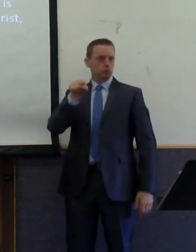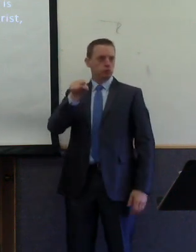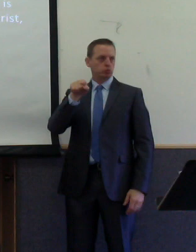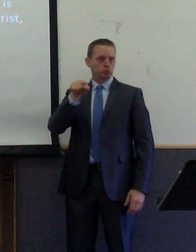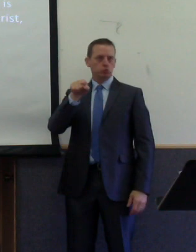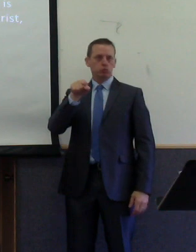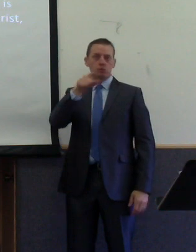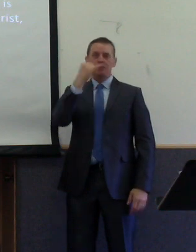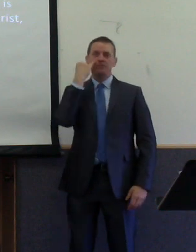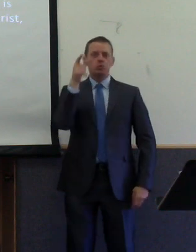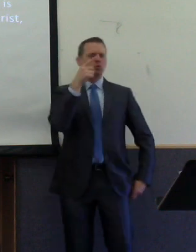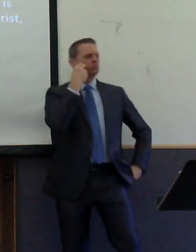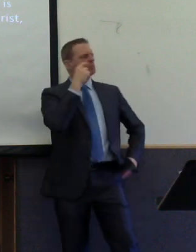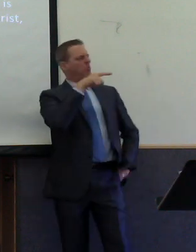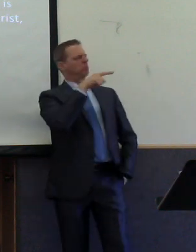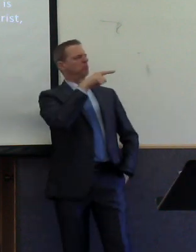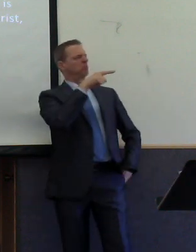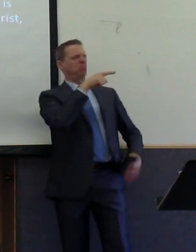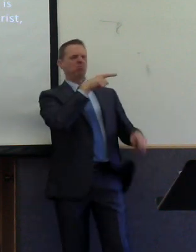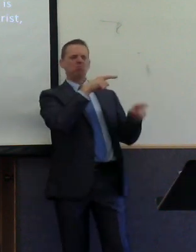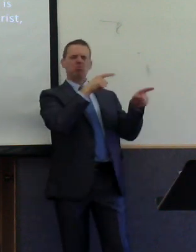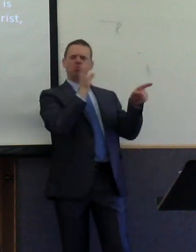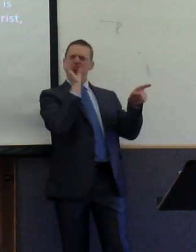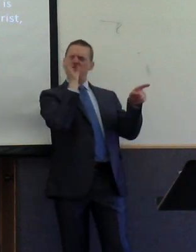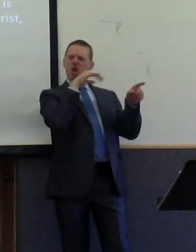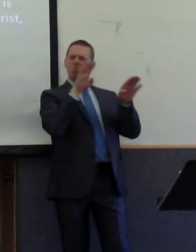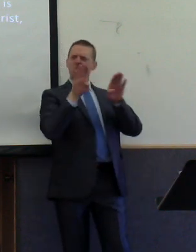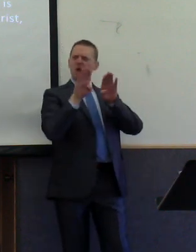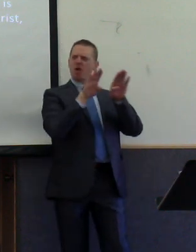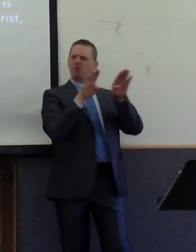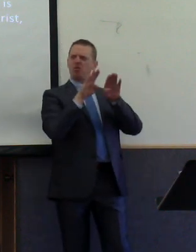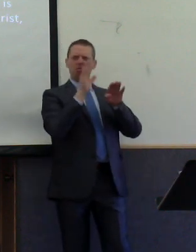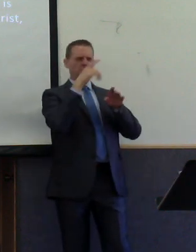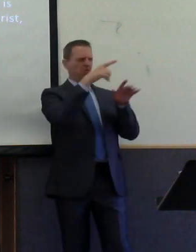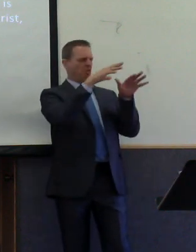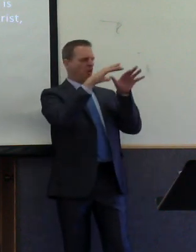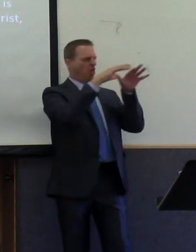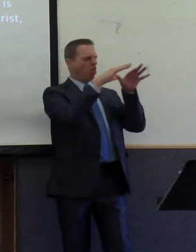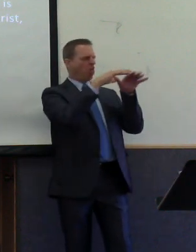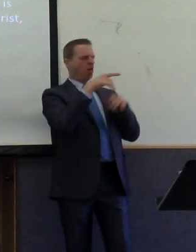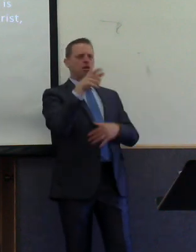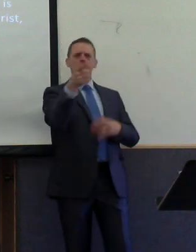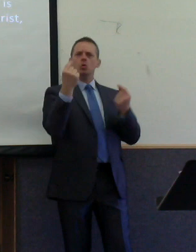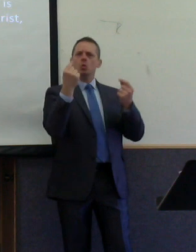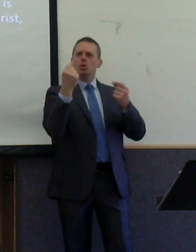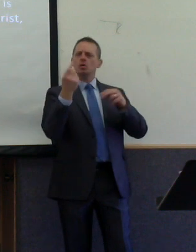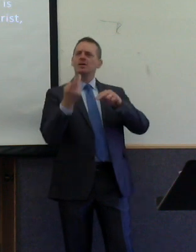situation. But who's responsible for that situation? The husband. And who noticed that odd behavior?